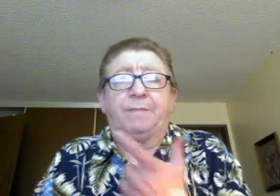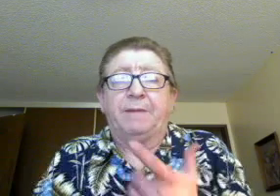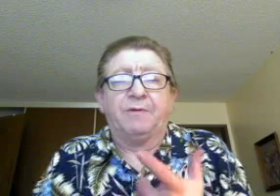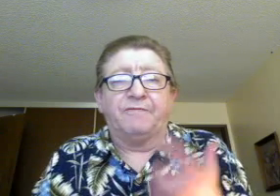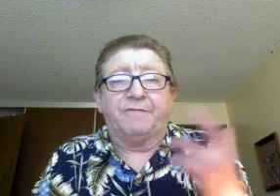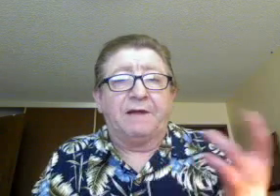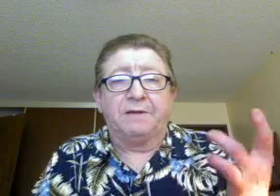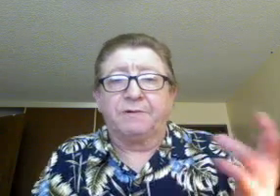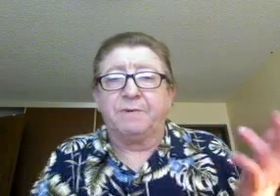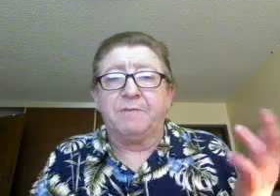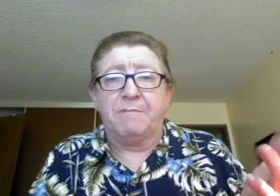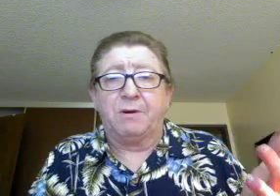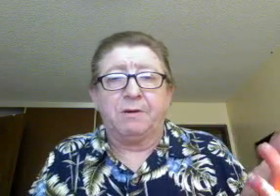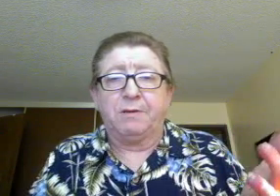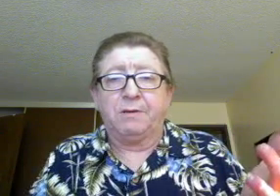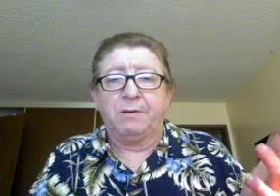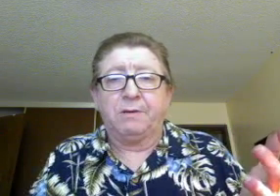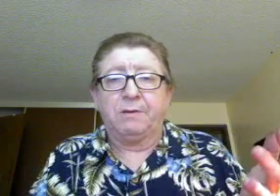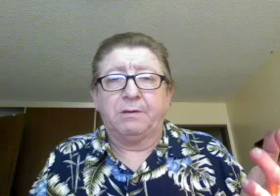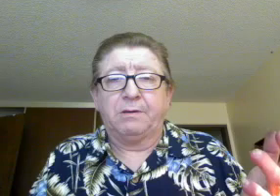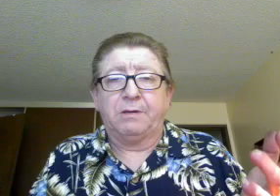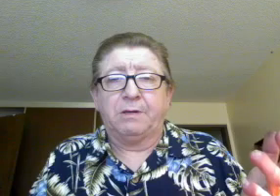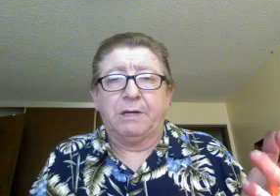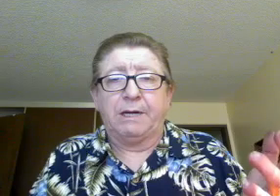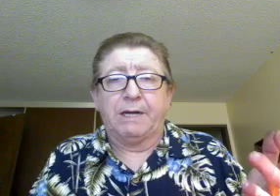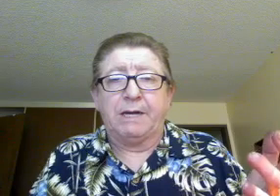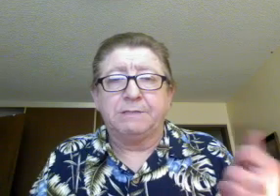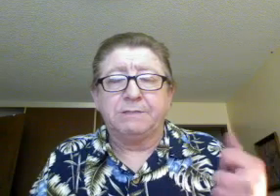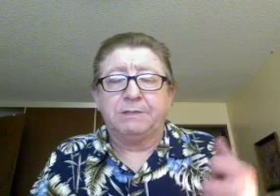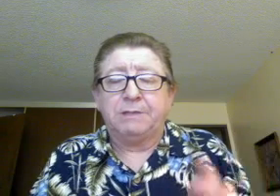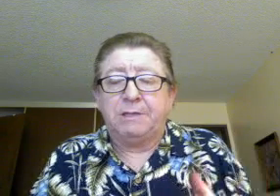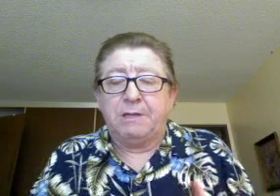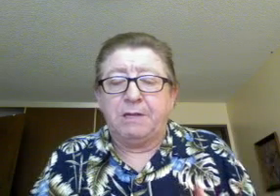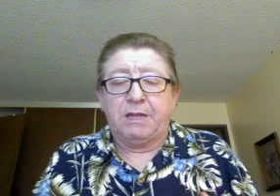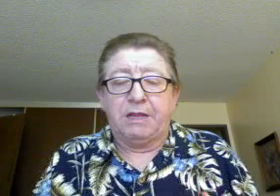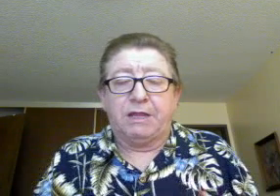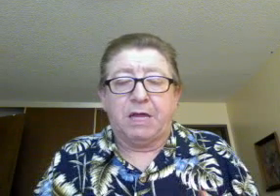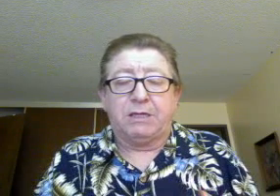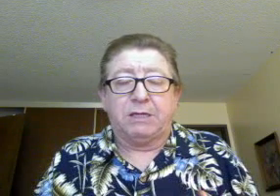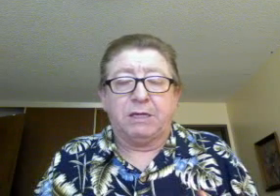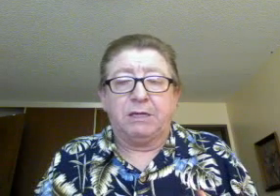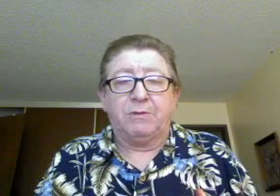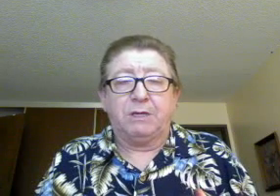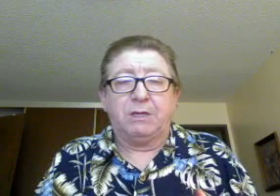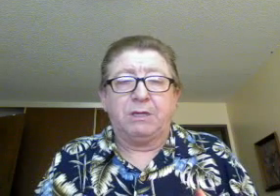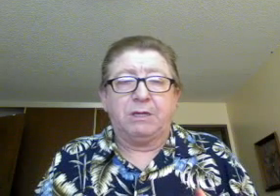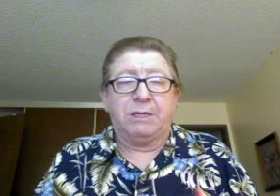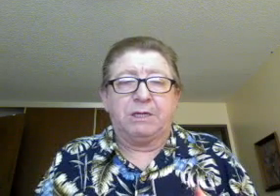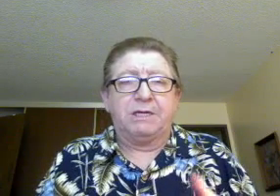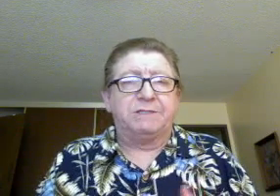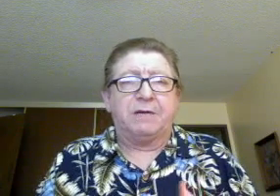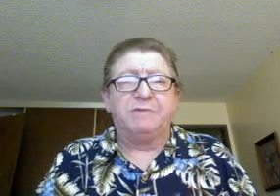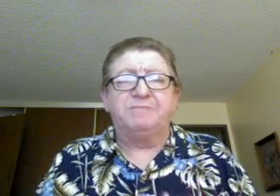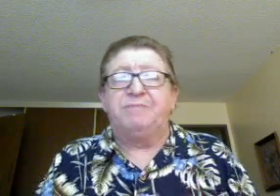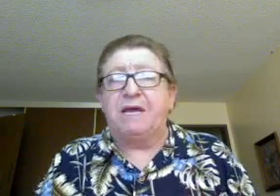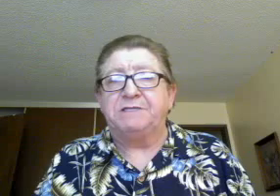People fail to remember, I guess, that Islam is based